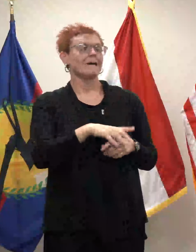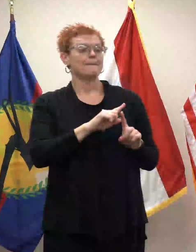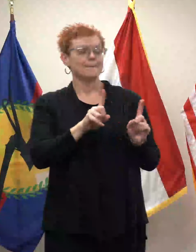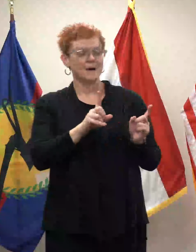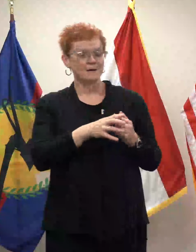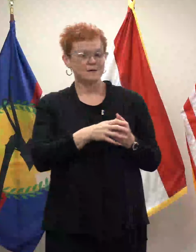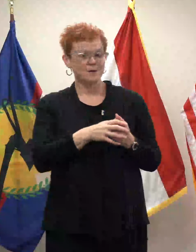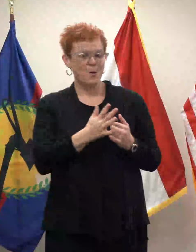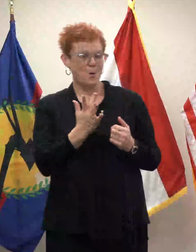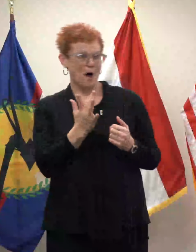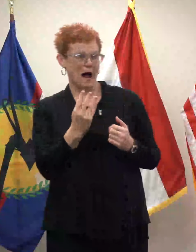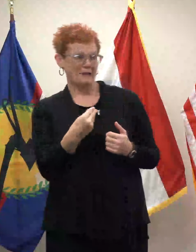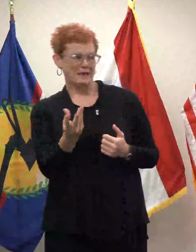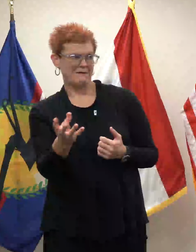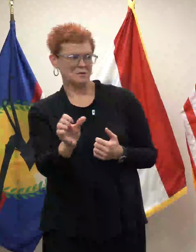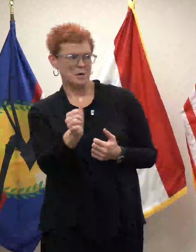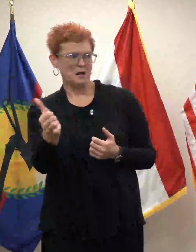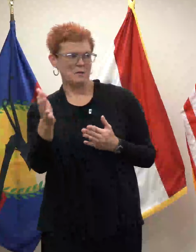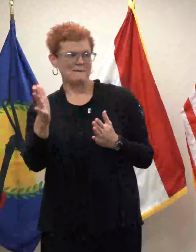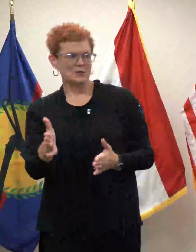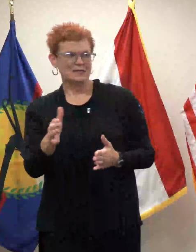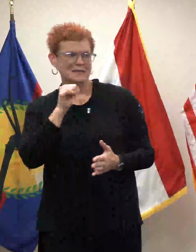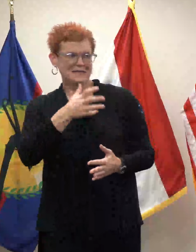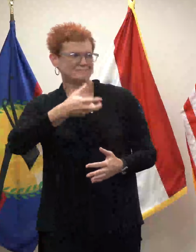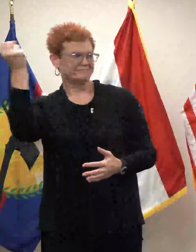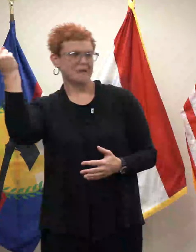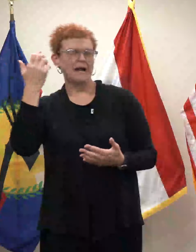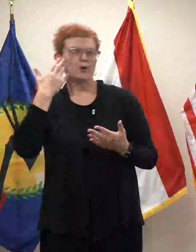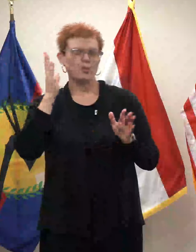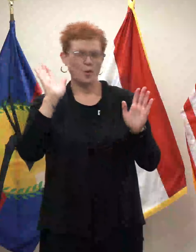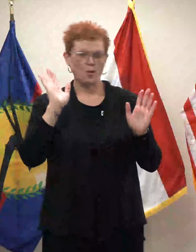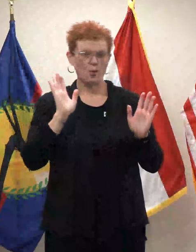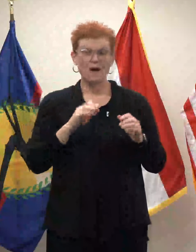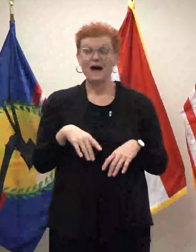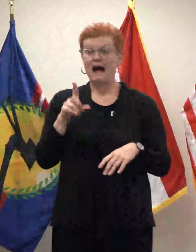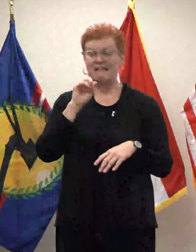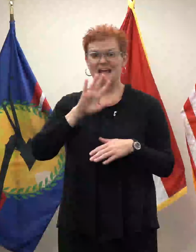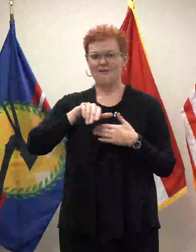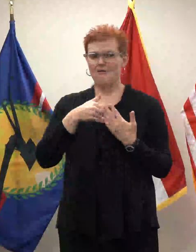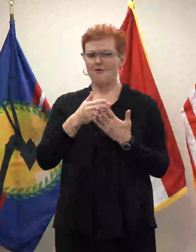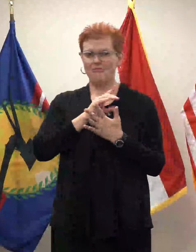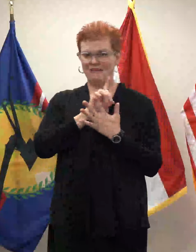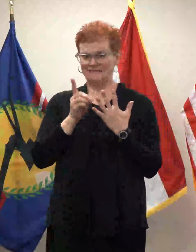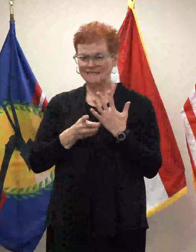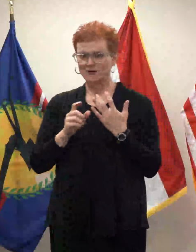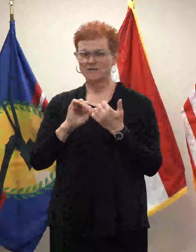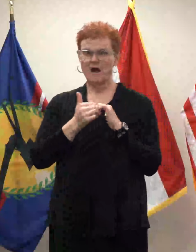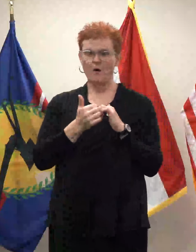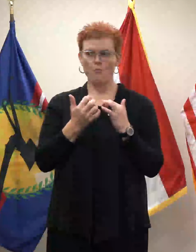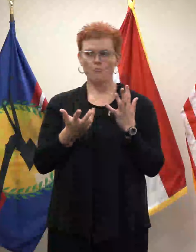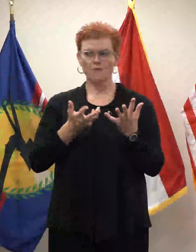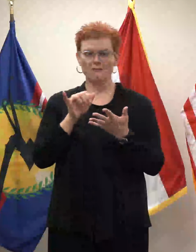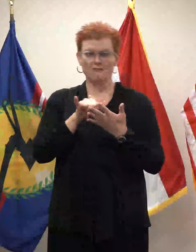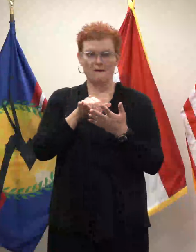But why they gave it to another person and just didn't take it away, I don't know. Yeah, I think all of the details of how